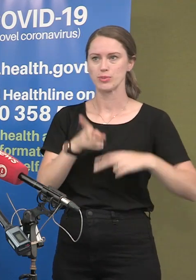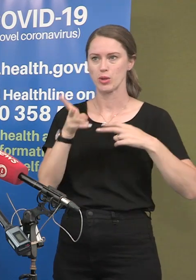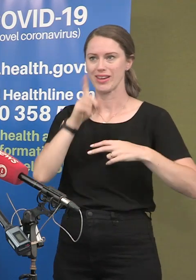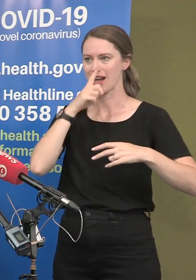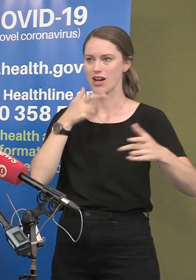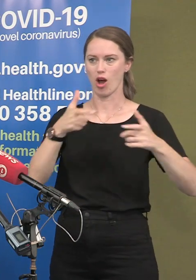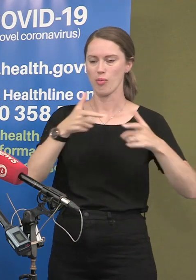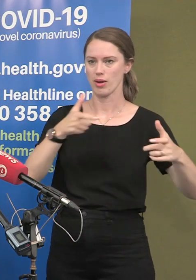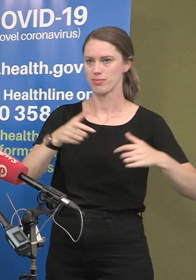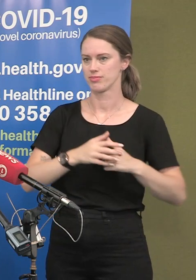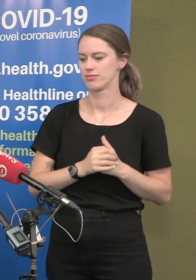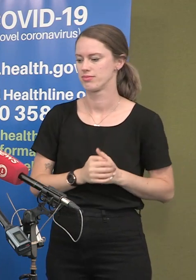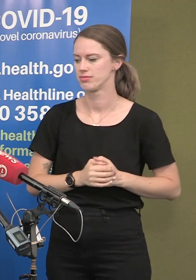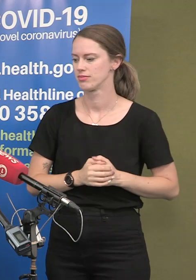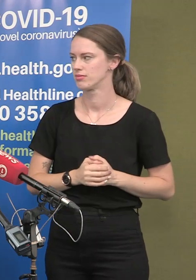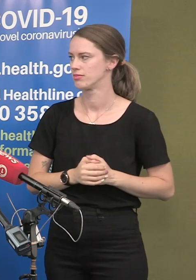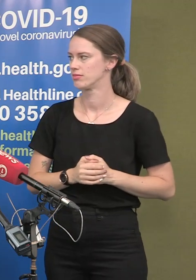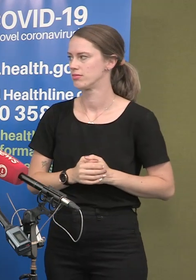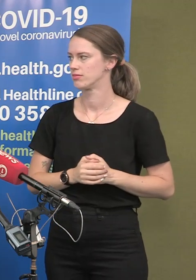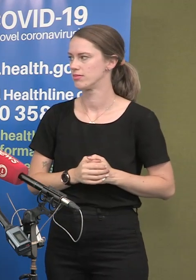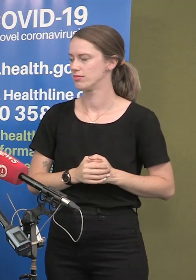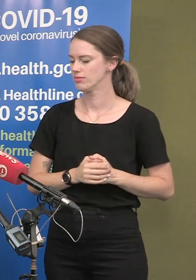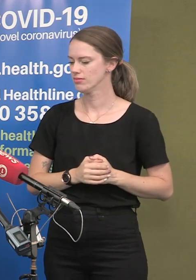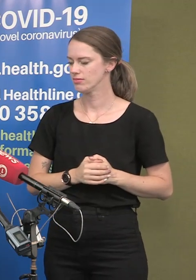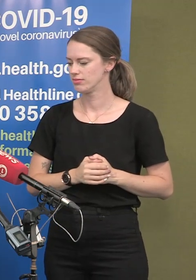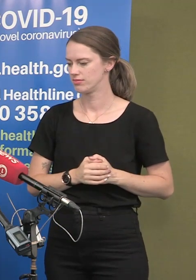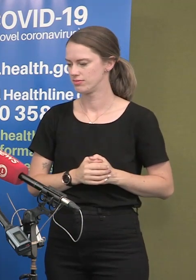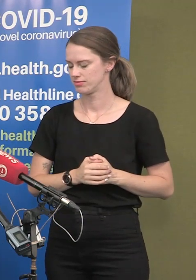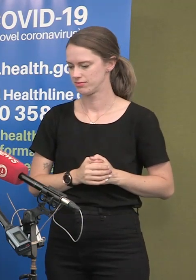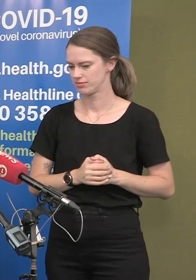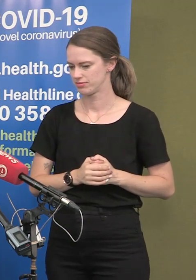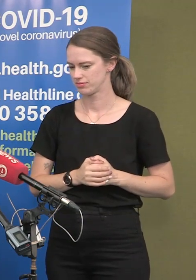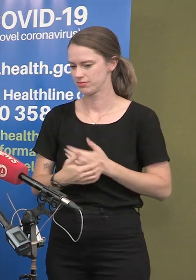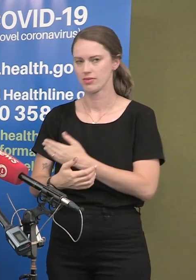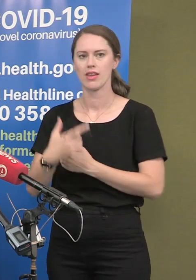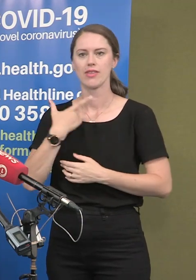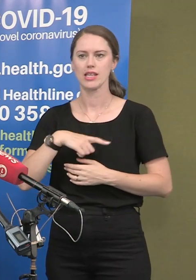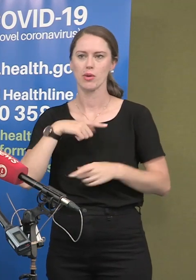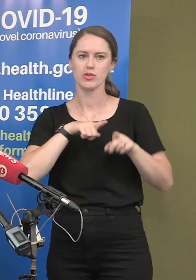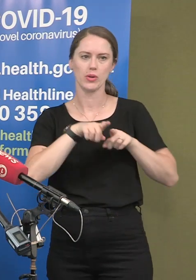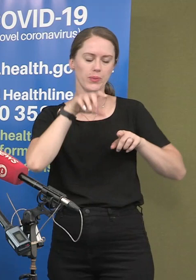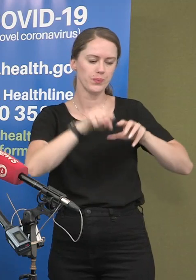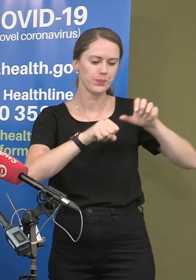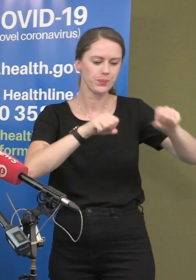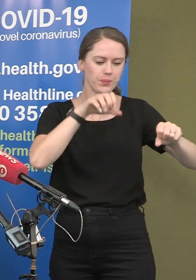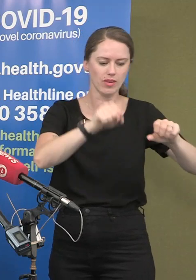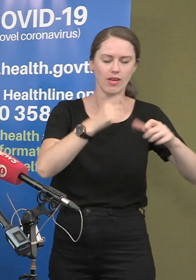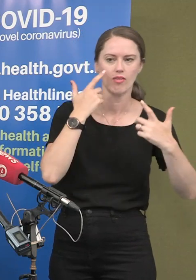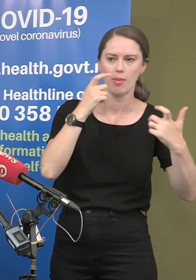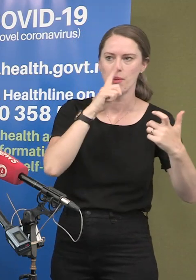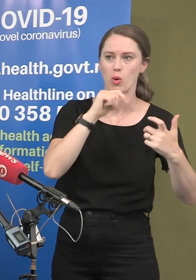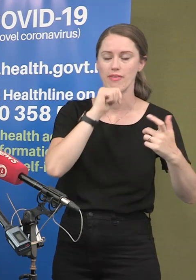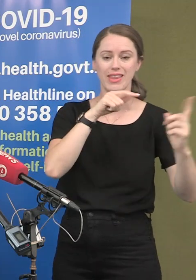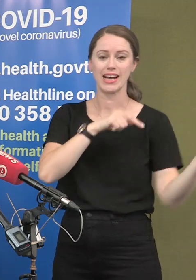can't function if that happens. Well, that's why we've got the active case finding going on and clear information to people if they